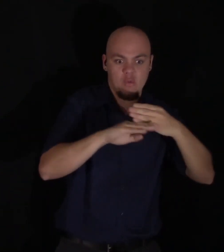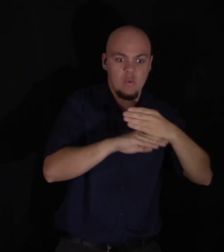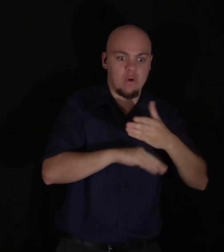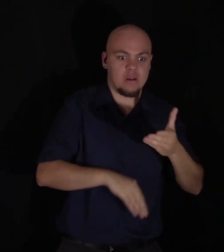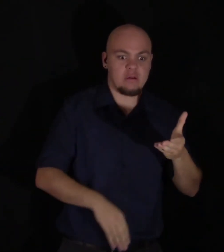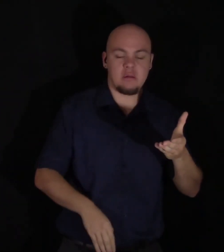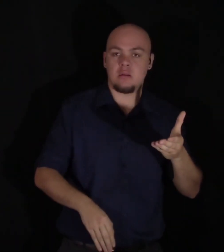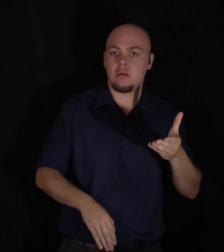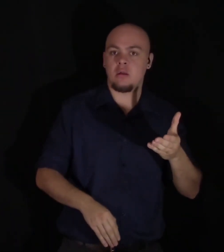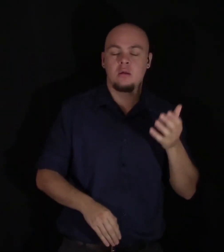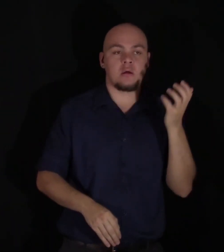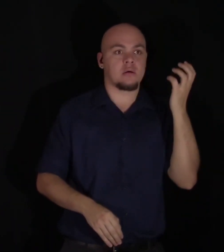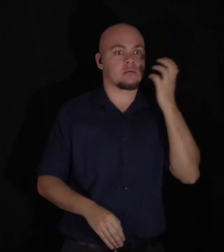so utterly destroyed.